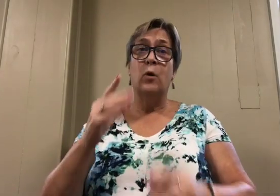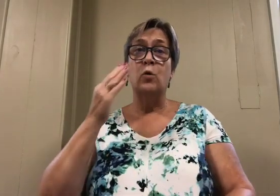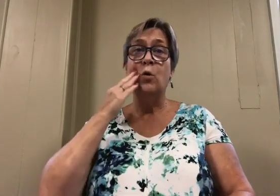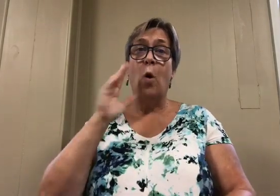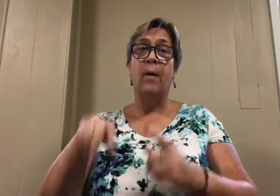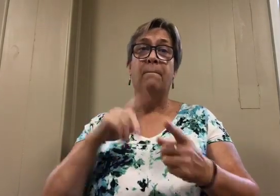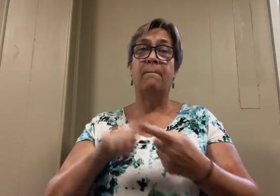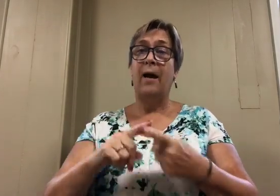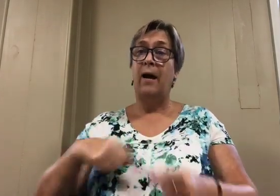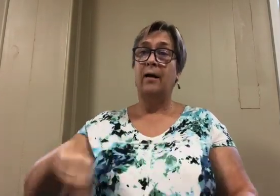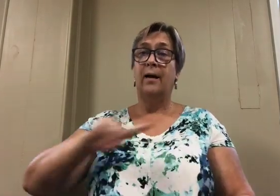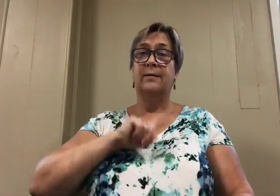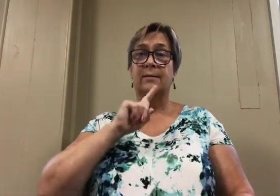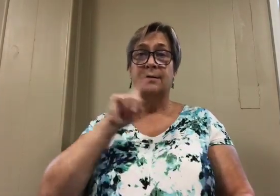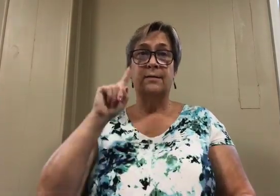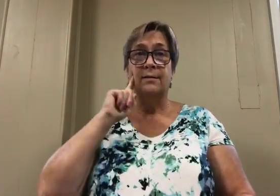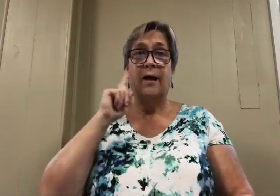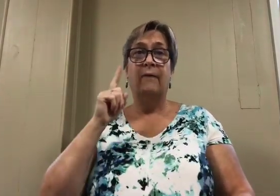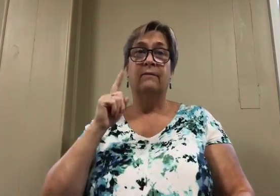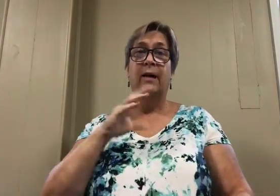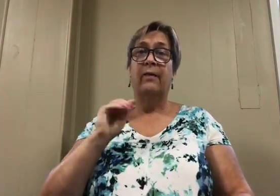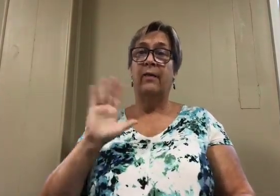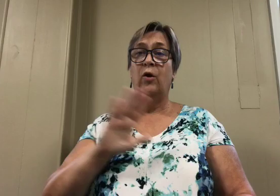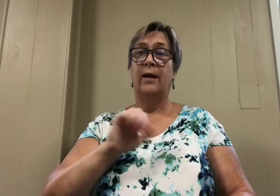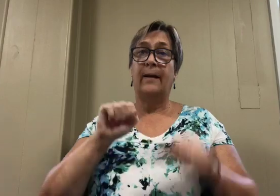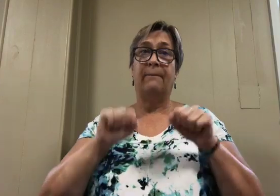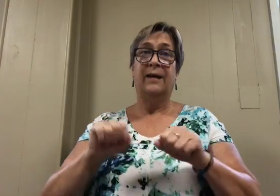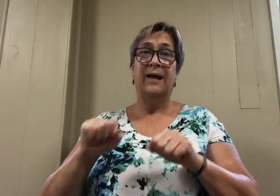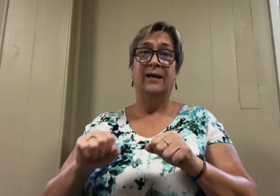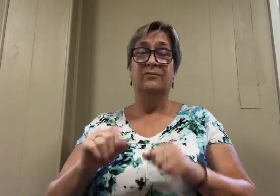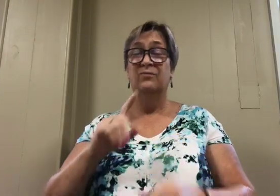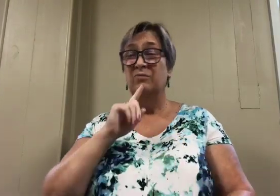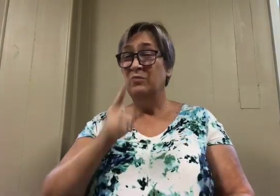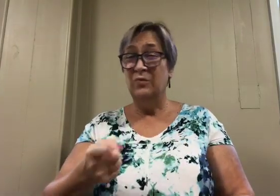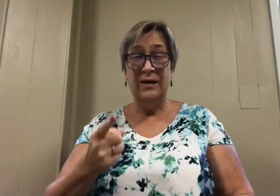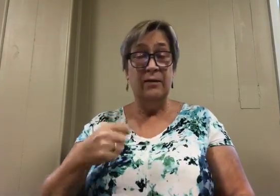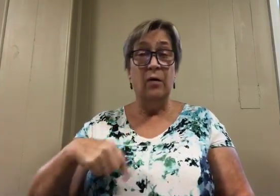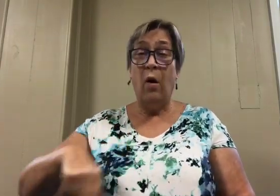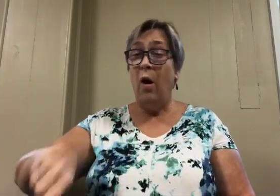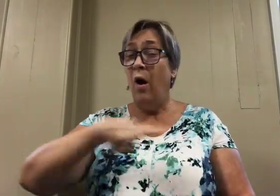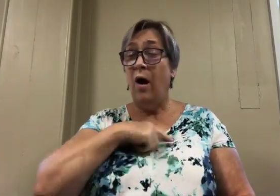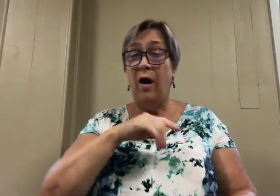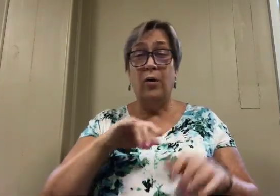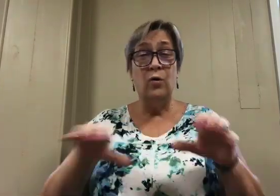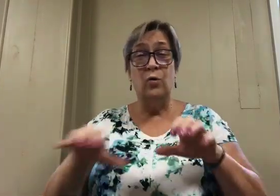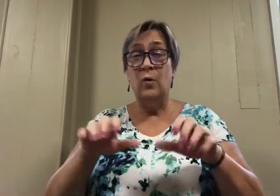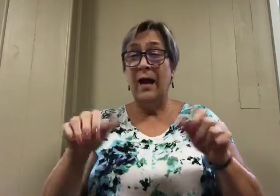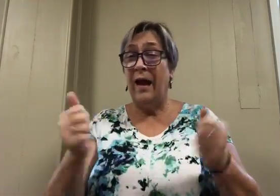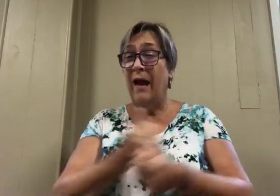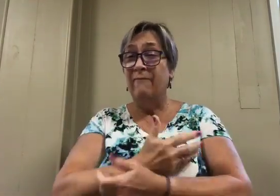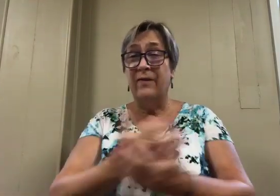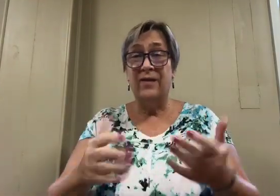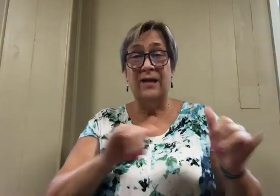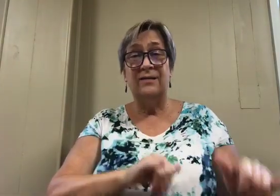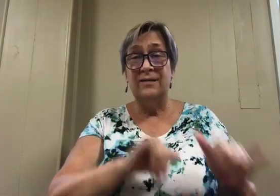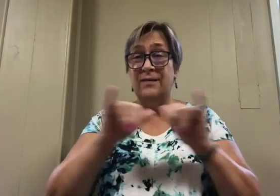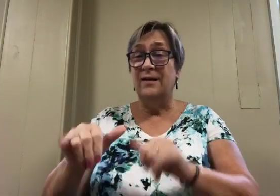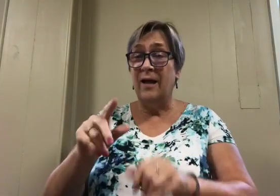So what we would want persons to know about deaf people and their abilities is truly we can do